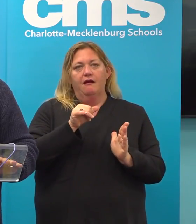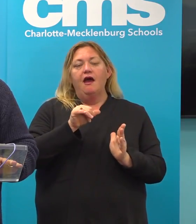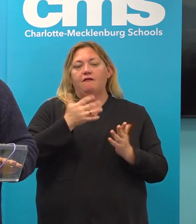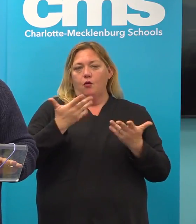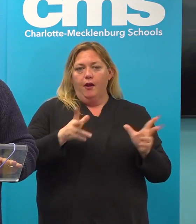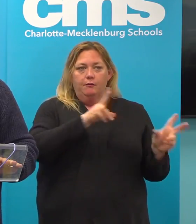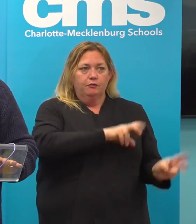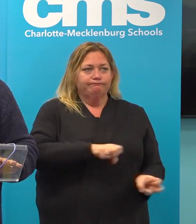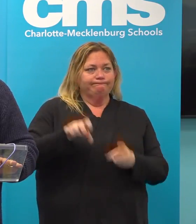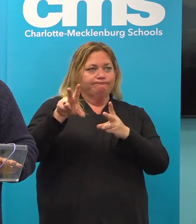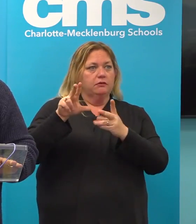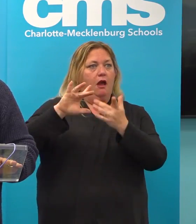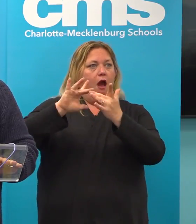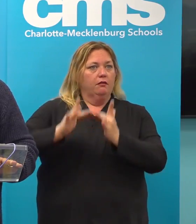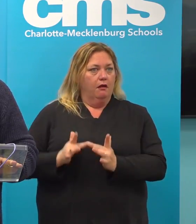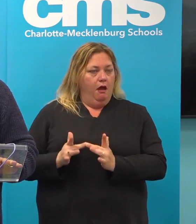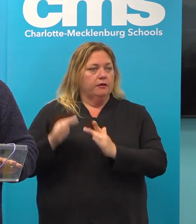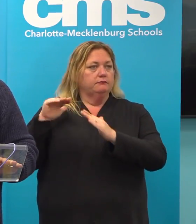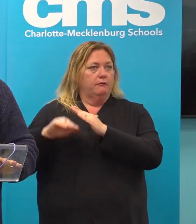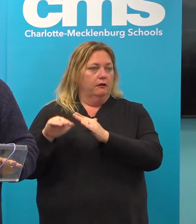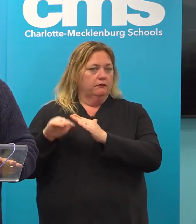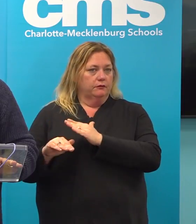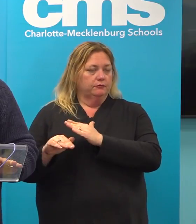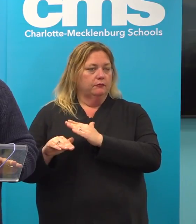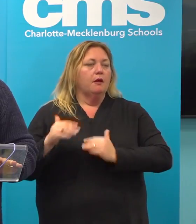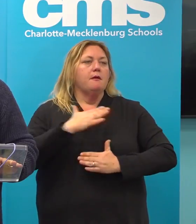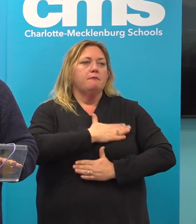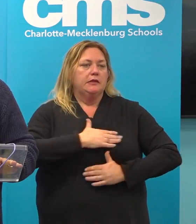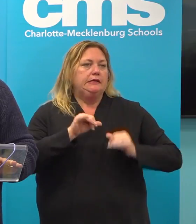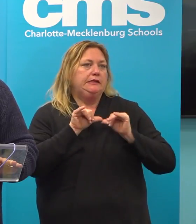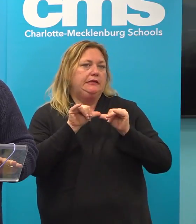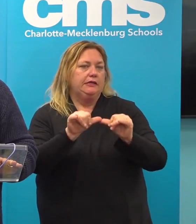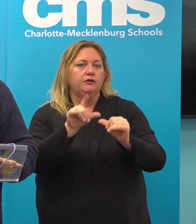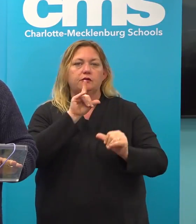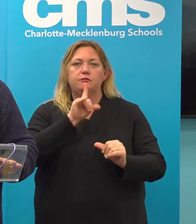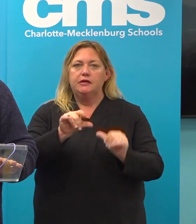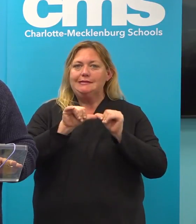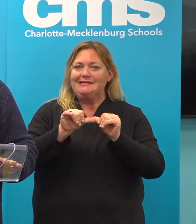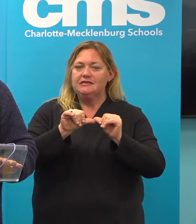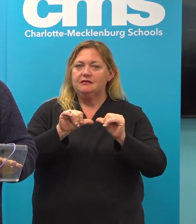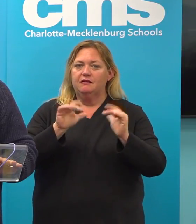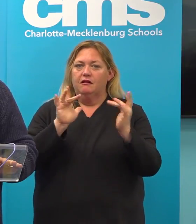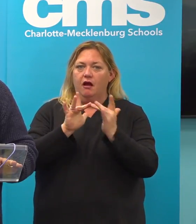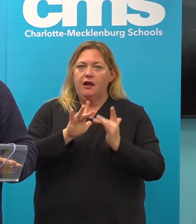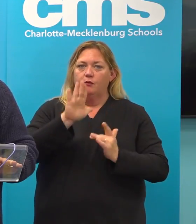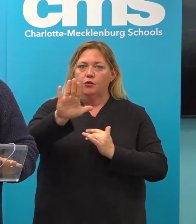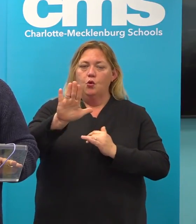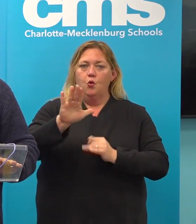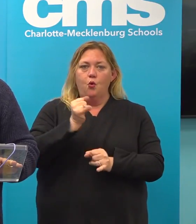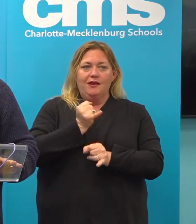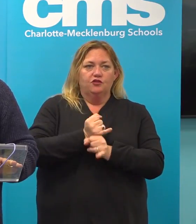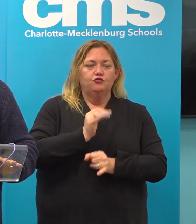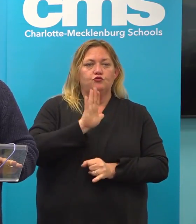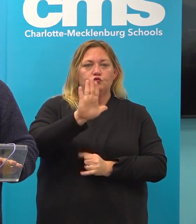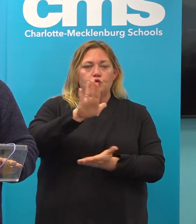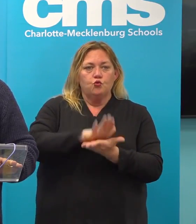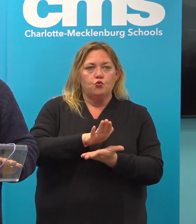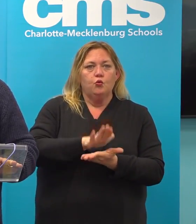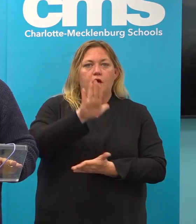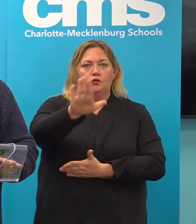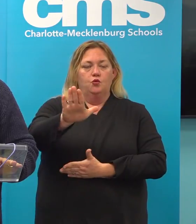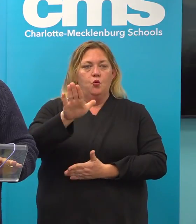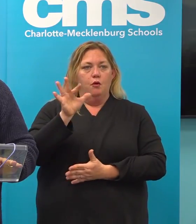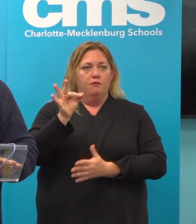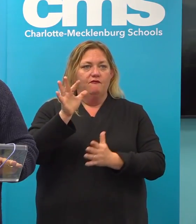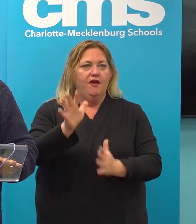been moved to online platforms. Please continue to be in consistent contact with your institutions and your professors